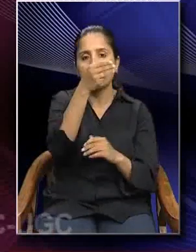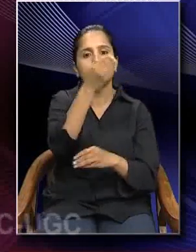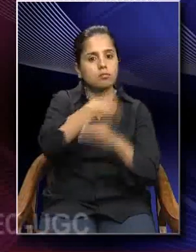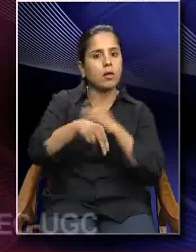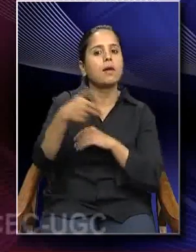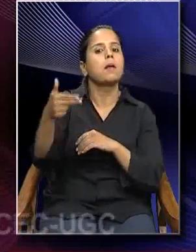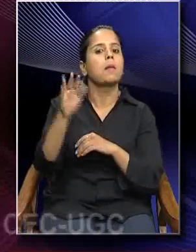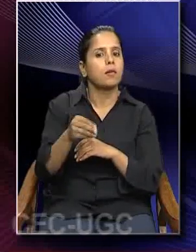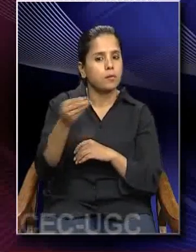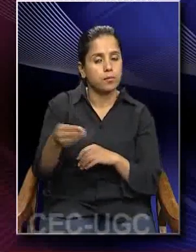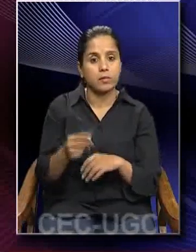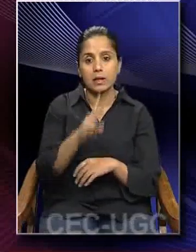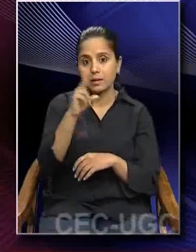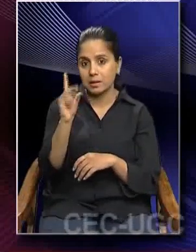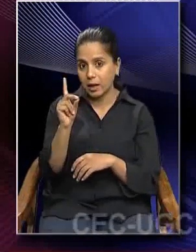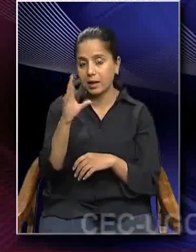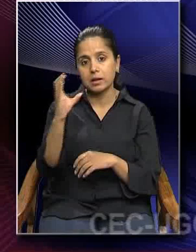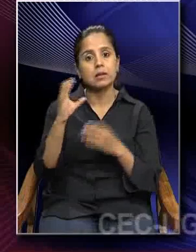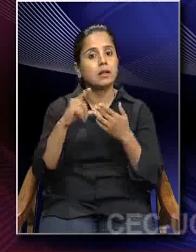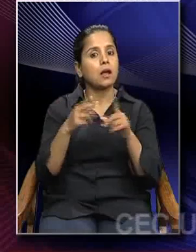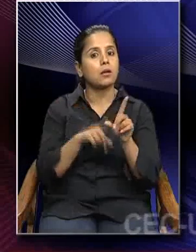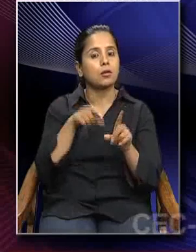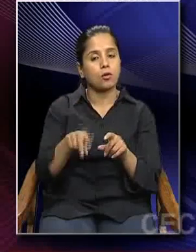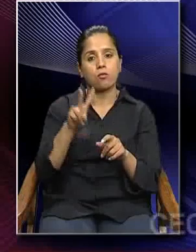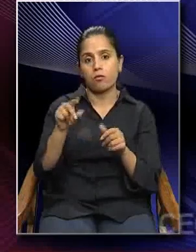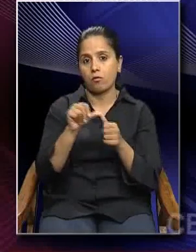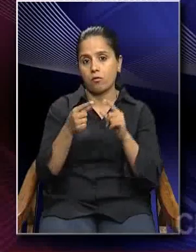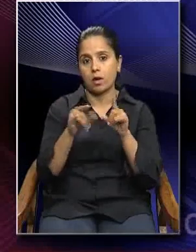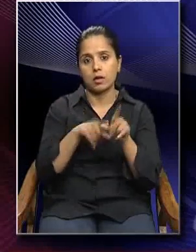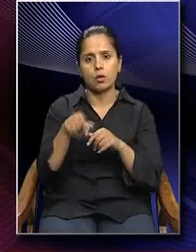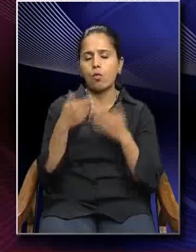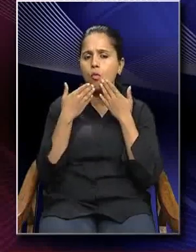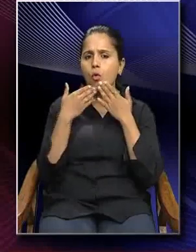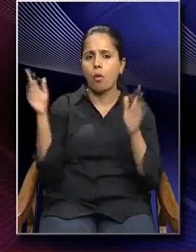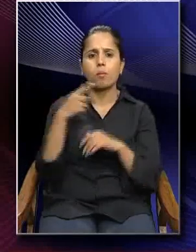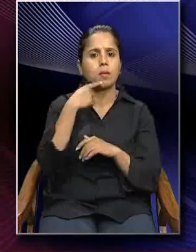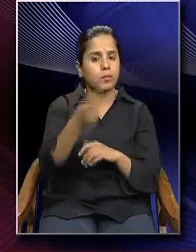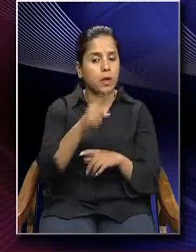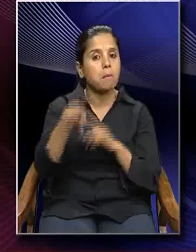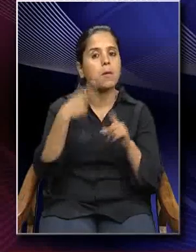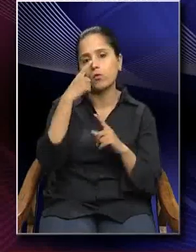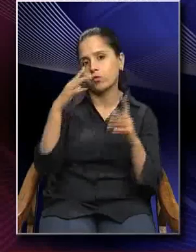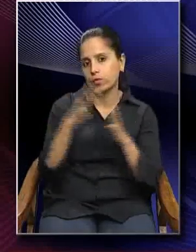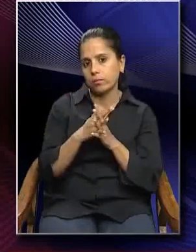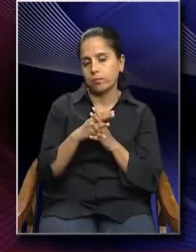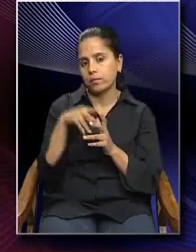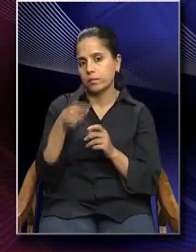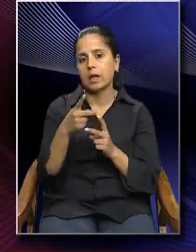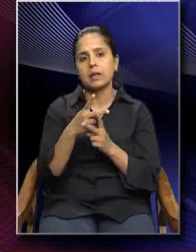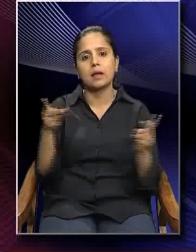In the 2nd century BCE, Vatsyayana openly stated about women in